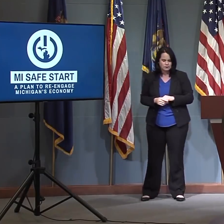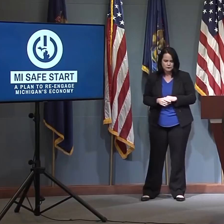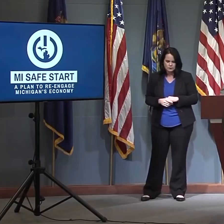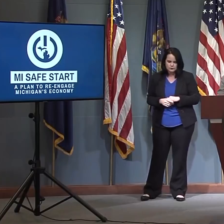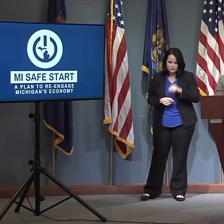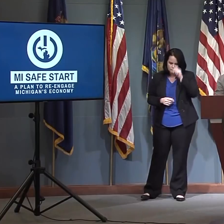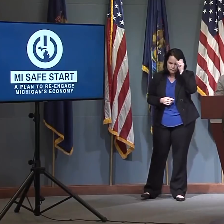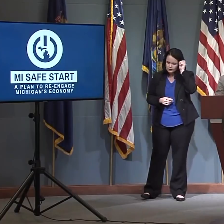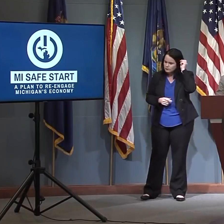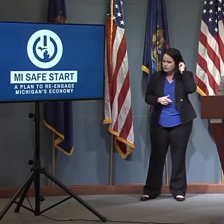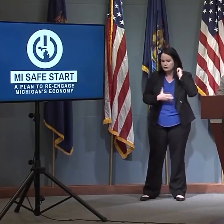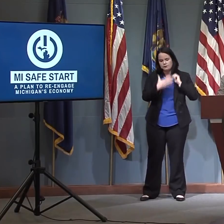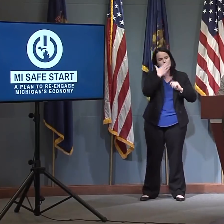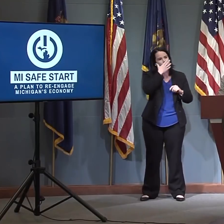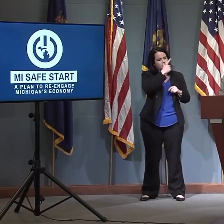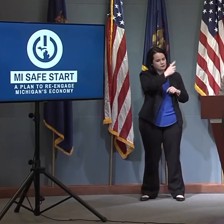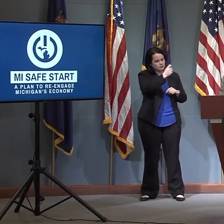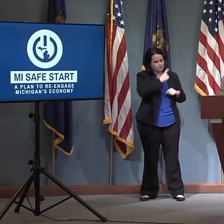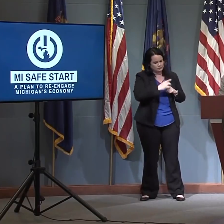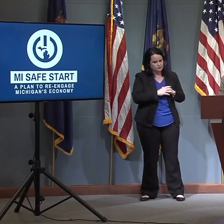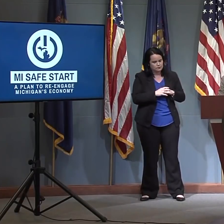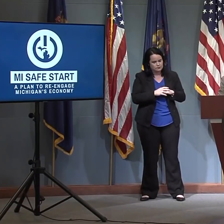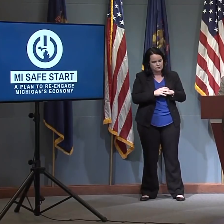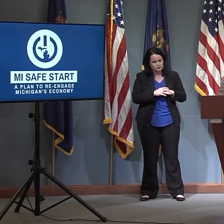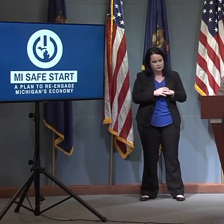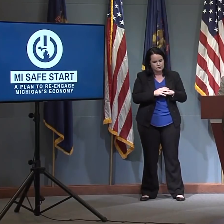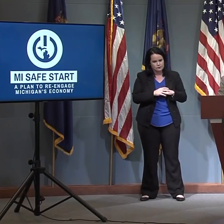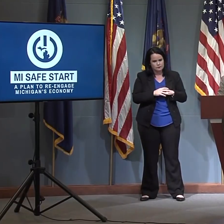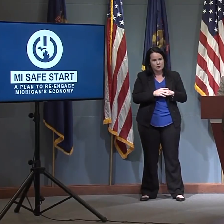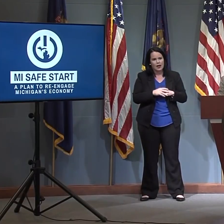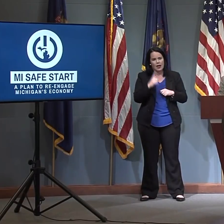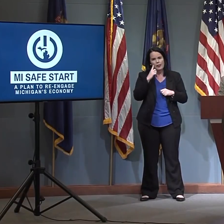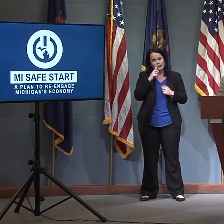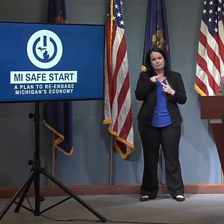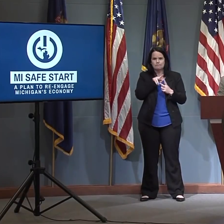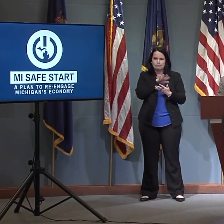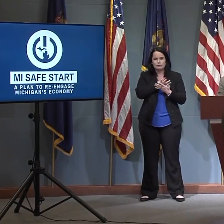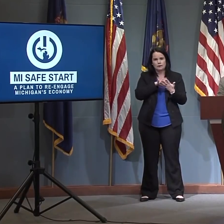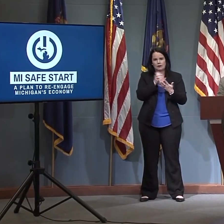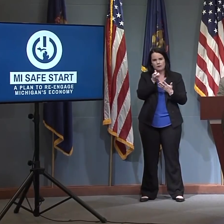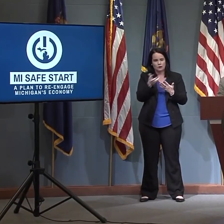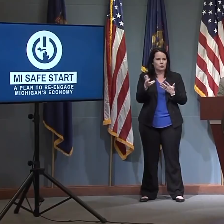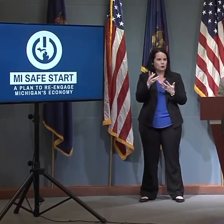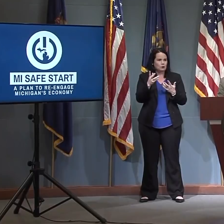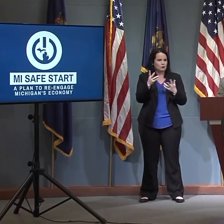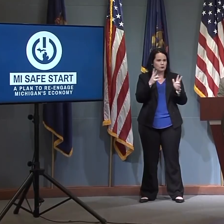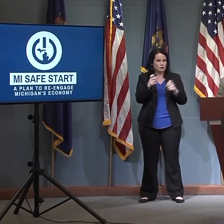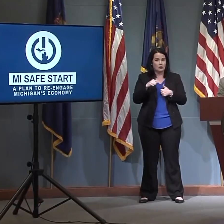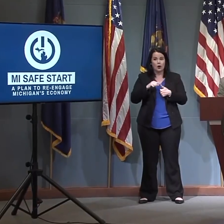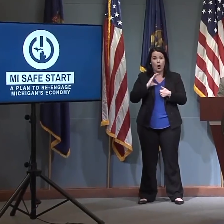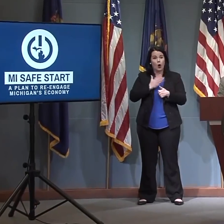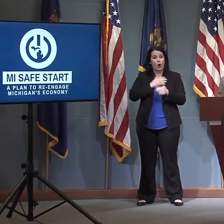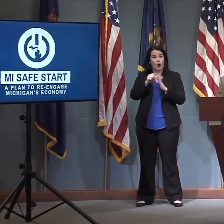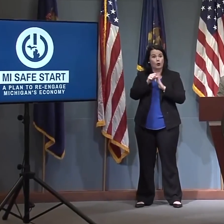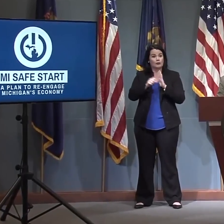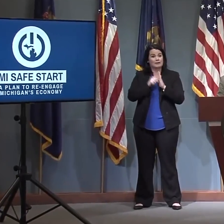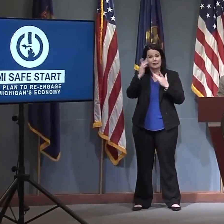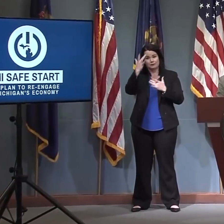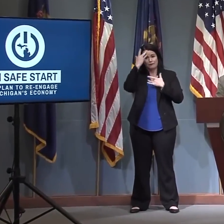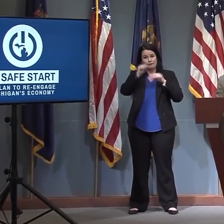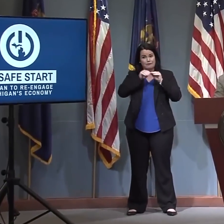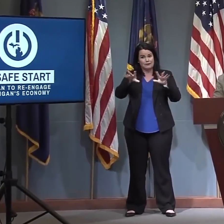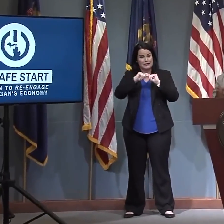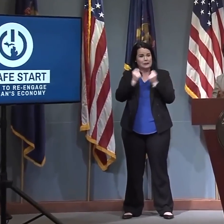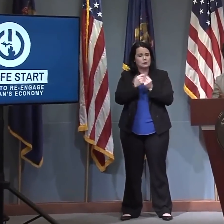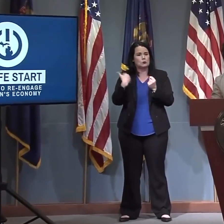So thank you for that question. So I think there's probably a couple of things going on. One, our state epidemiology team is really doing an